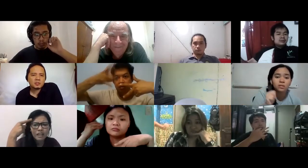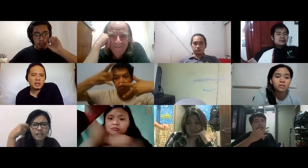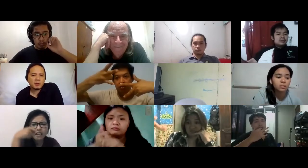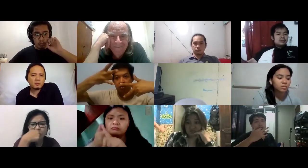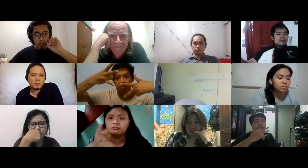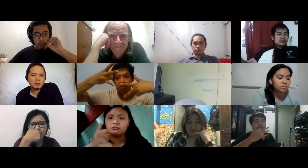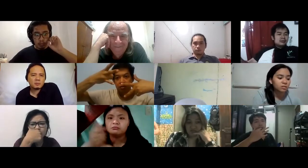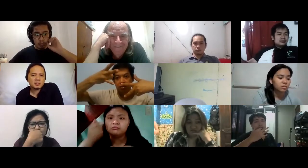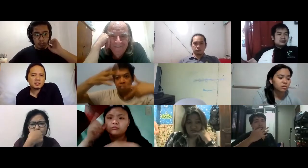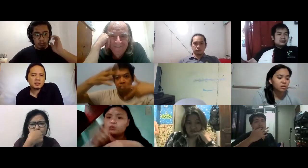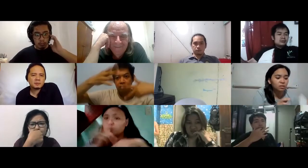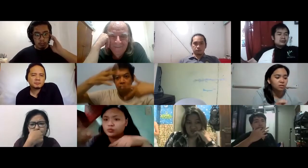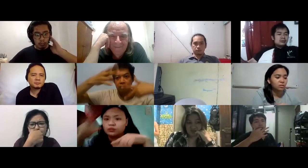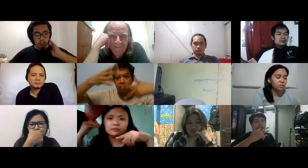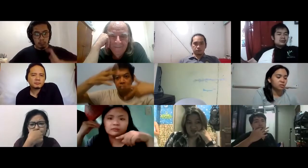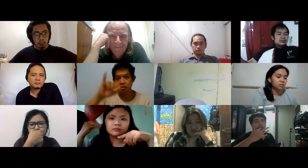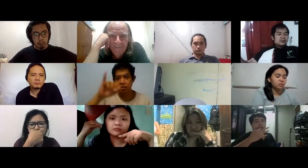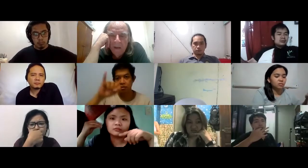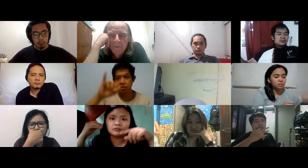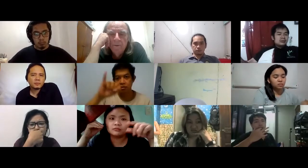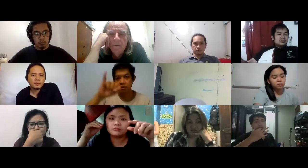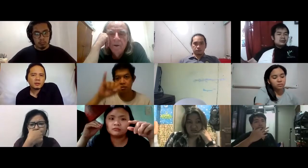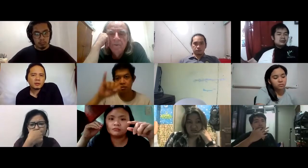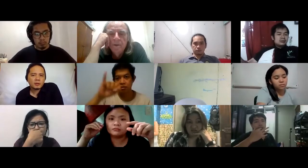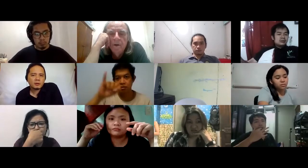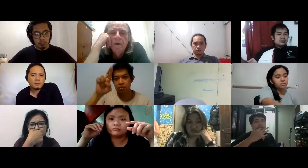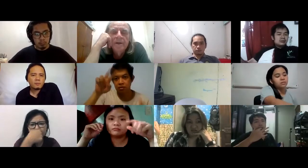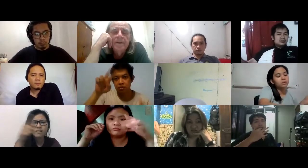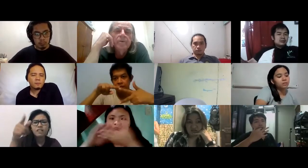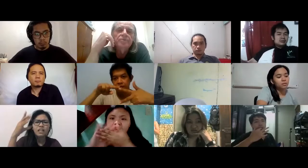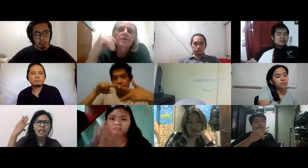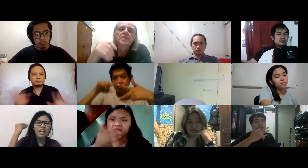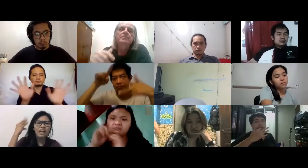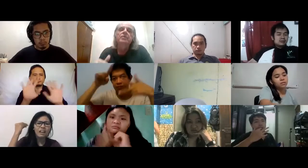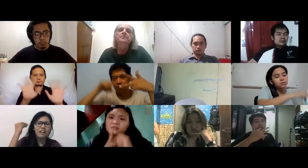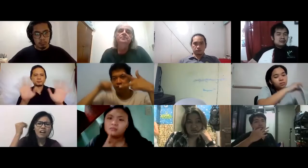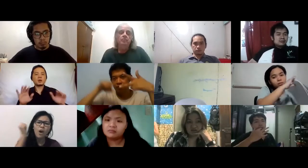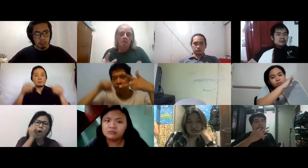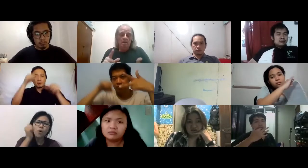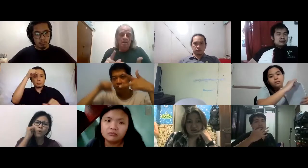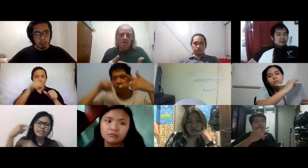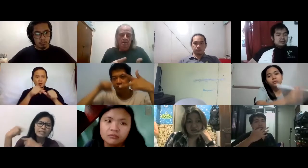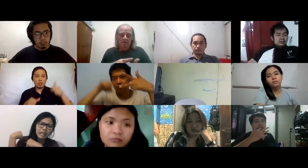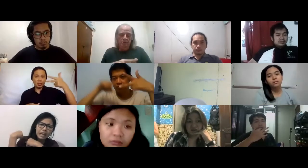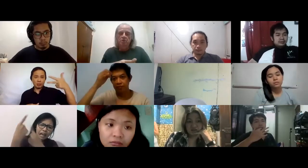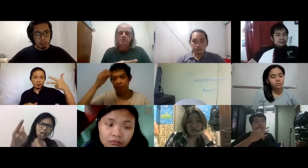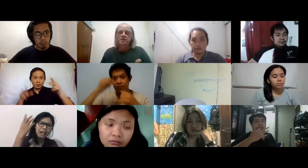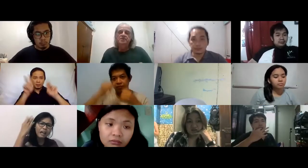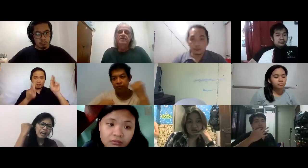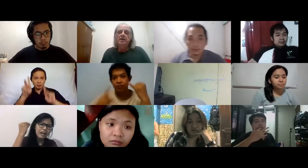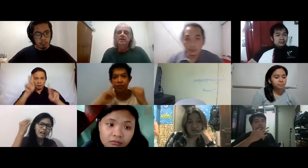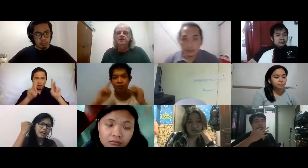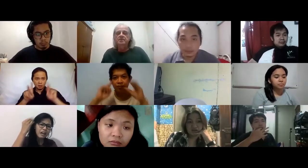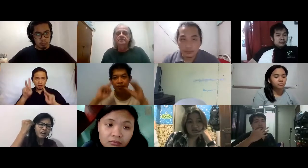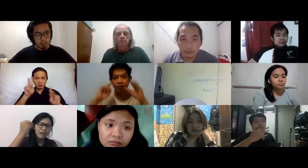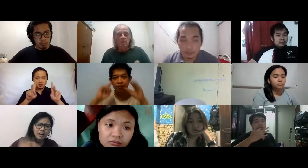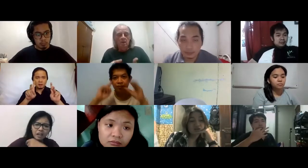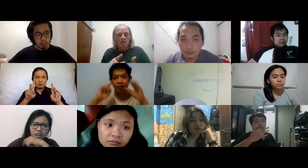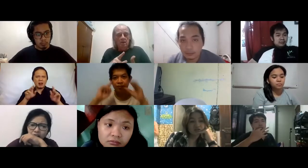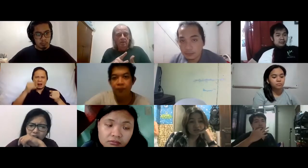The hearing woman, you mean, sir? No. Okay, there were three people chosen as